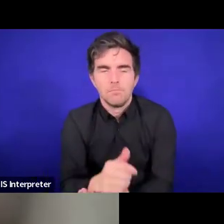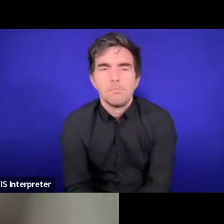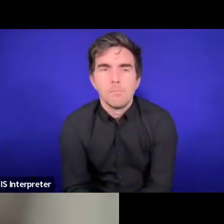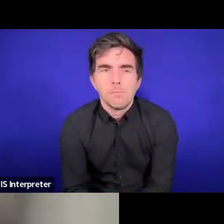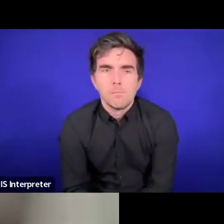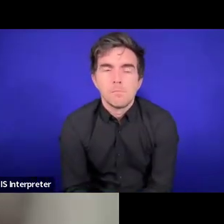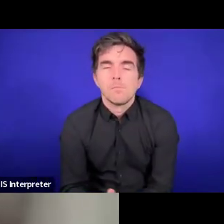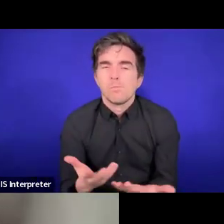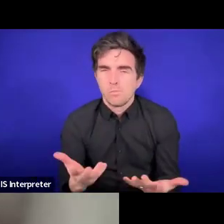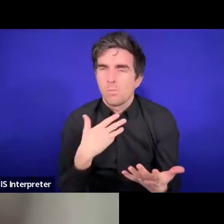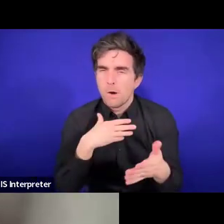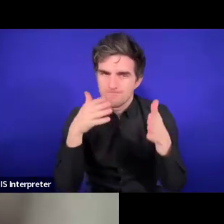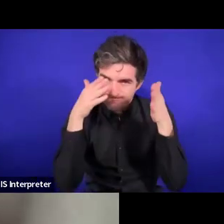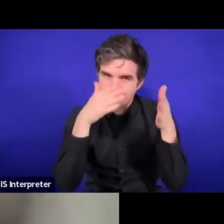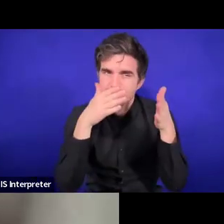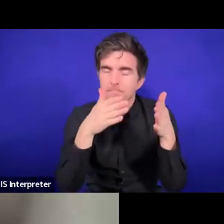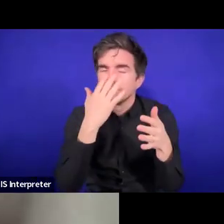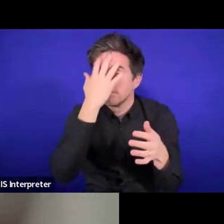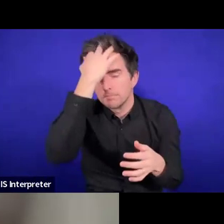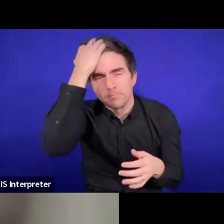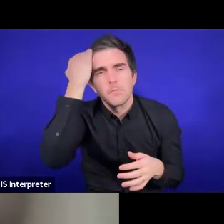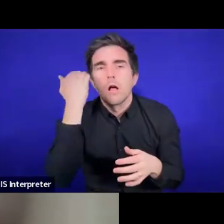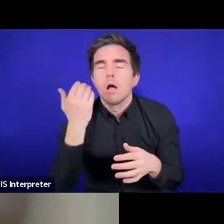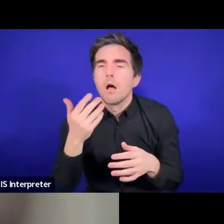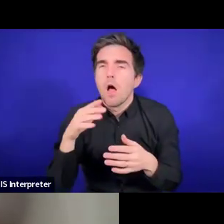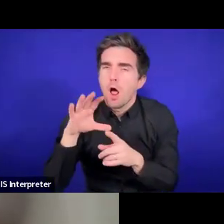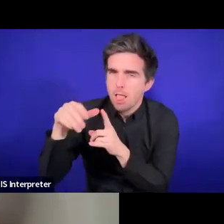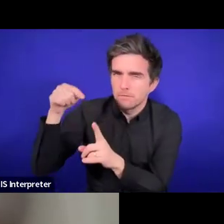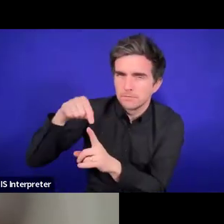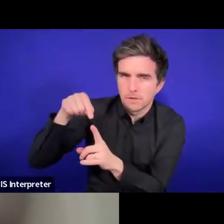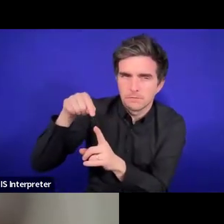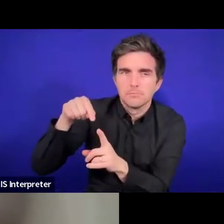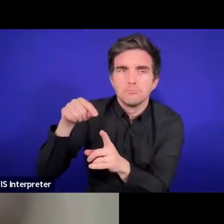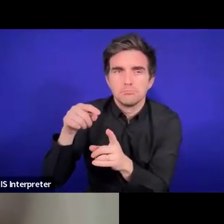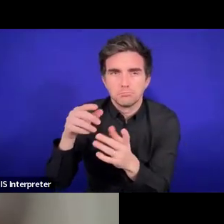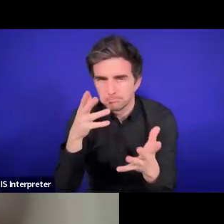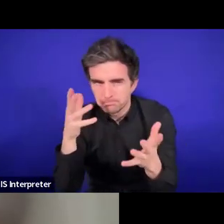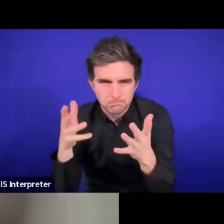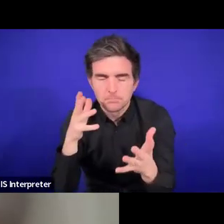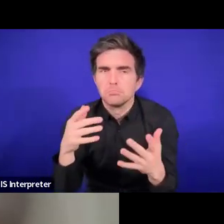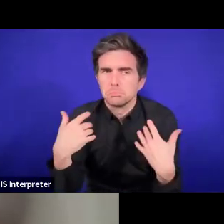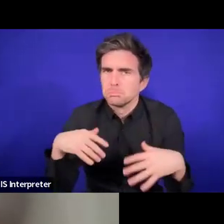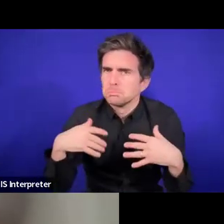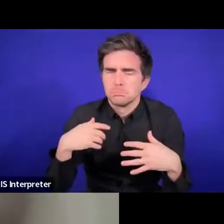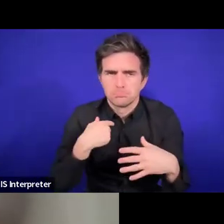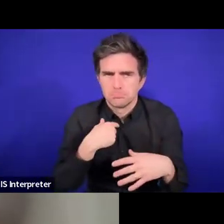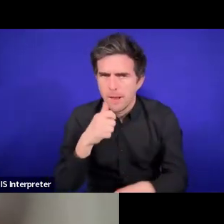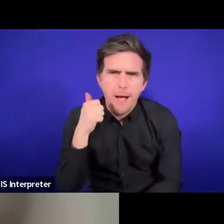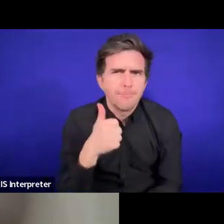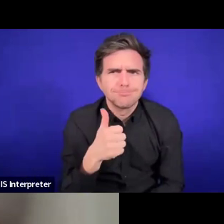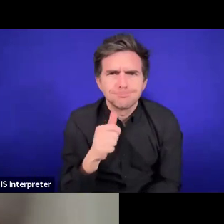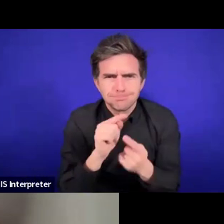recommend for inclusive social protection program for climate action. There's another